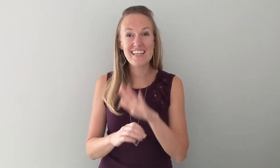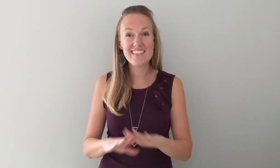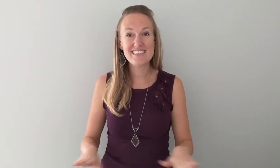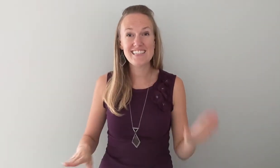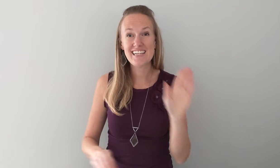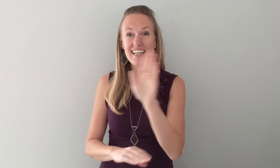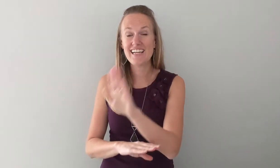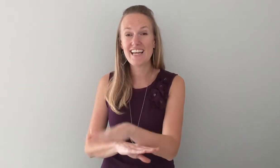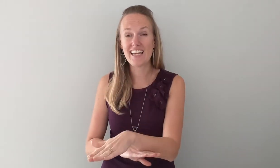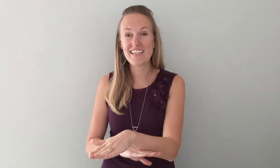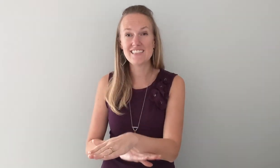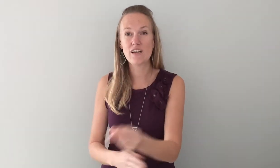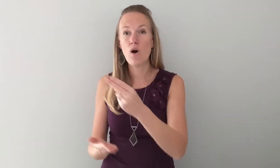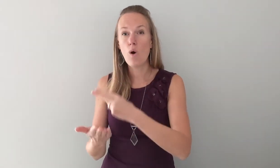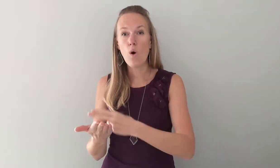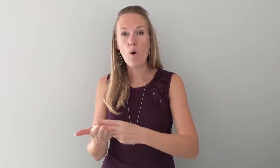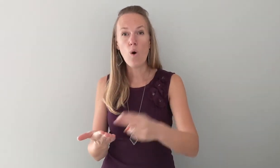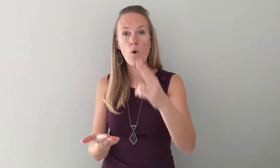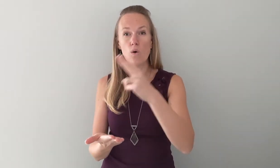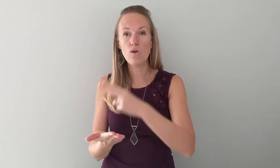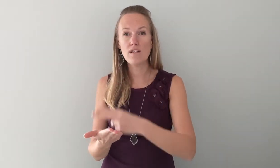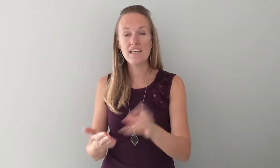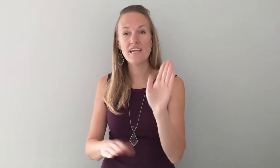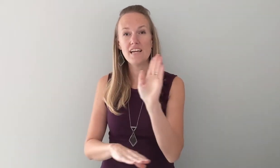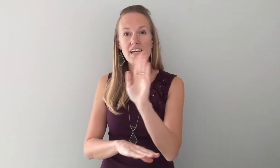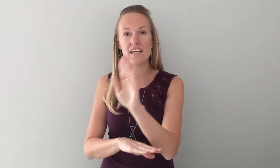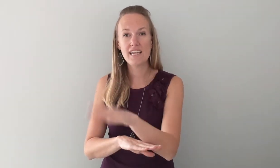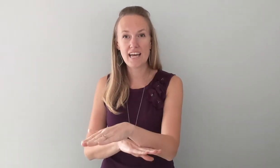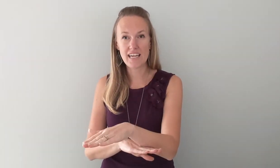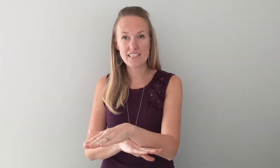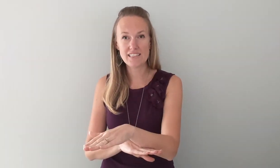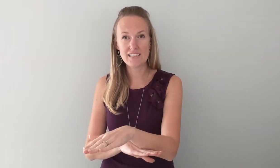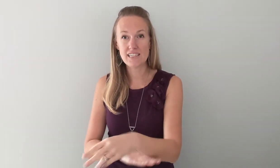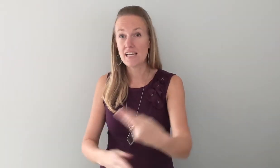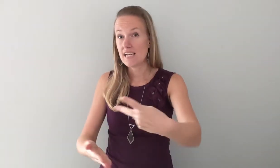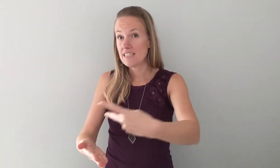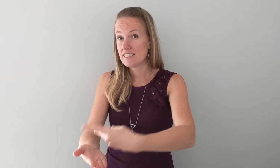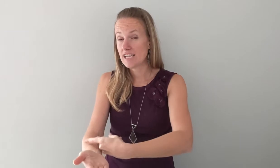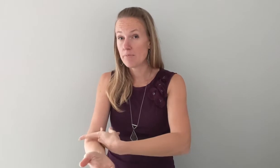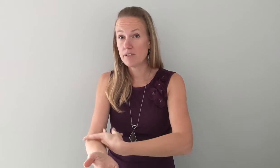Silent night, holy night,